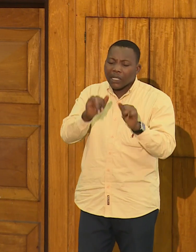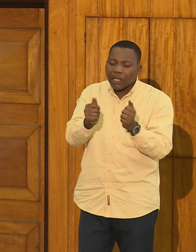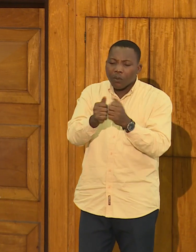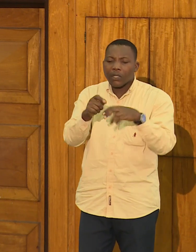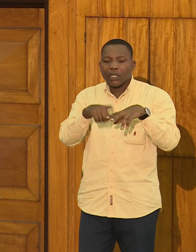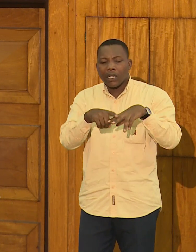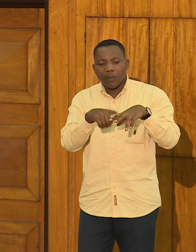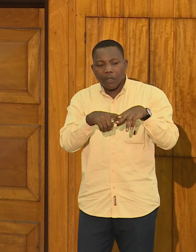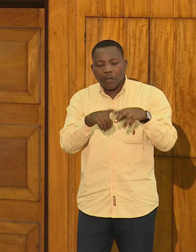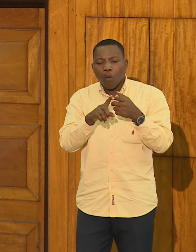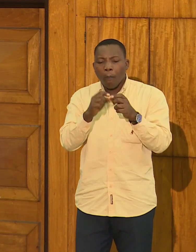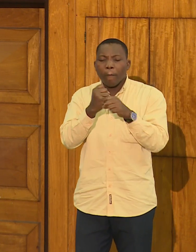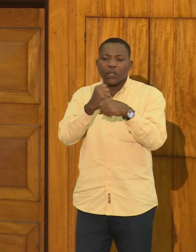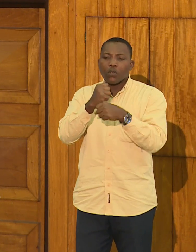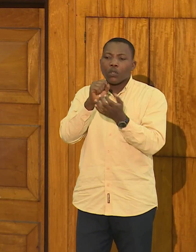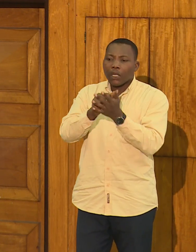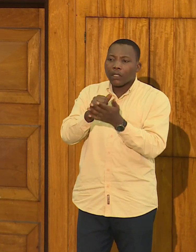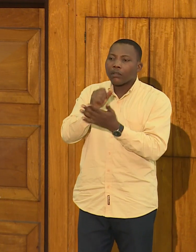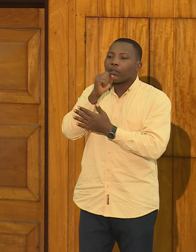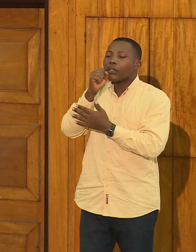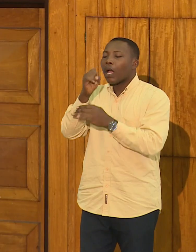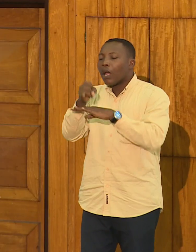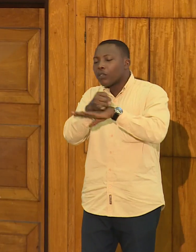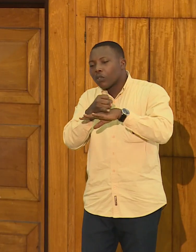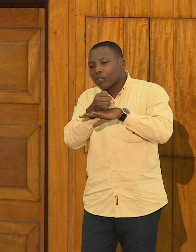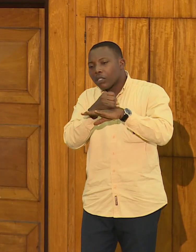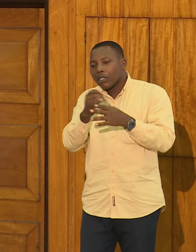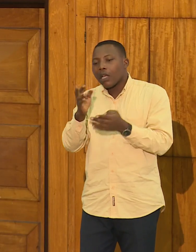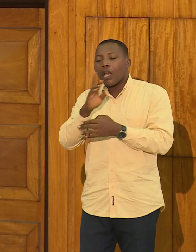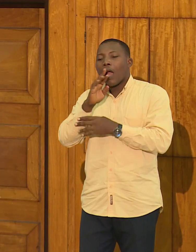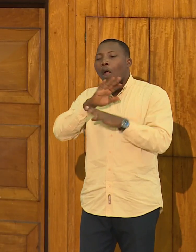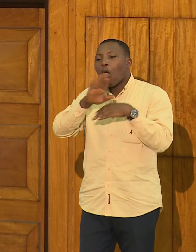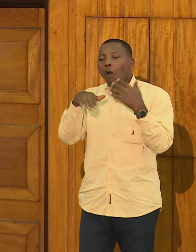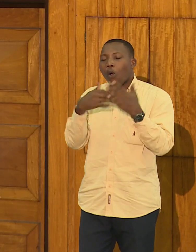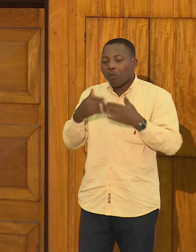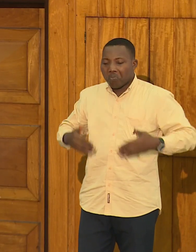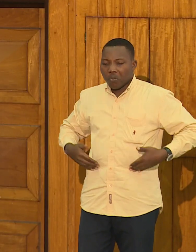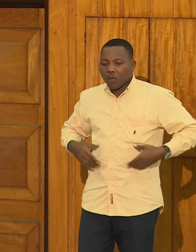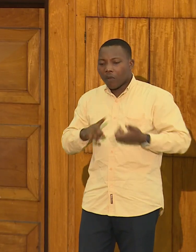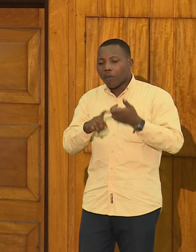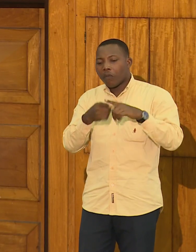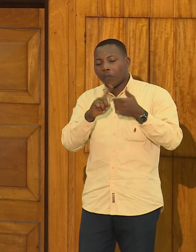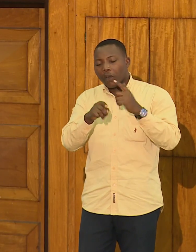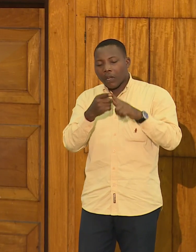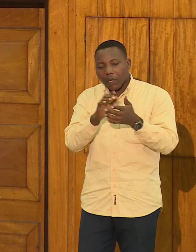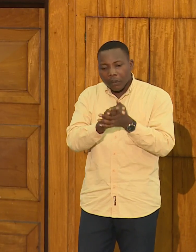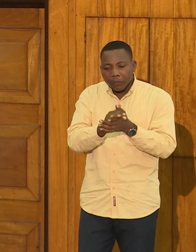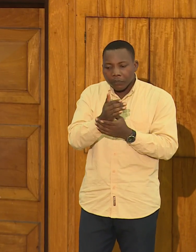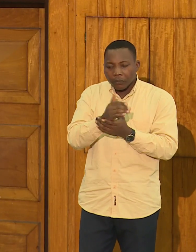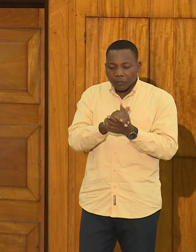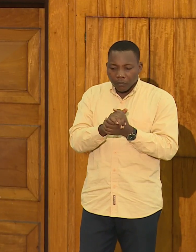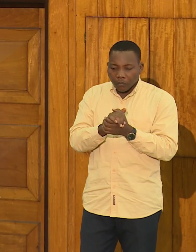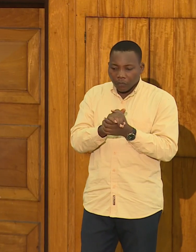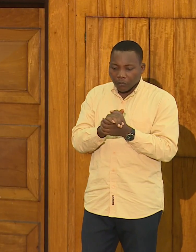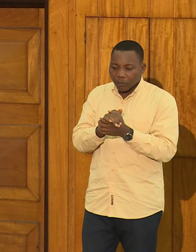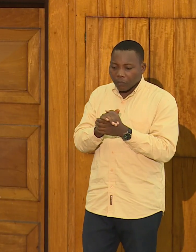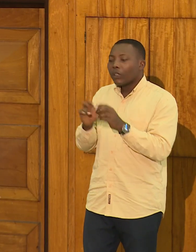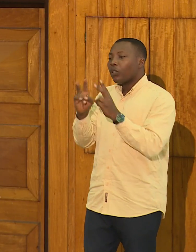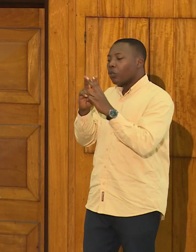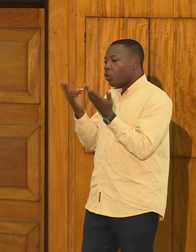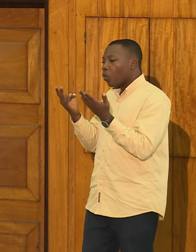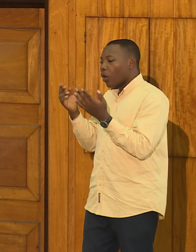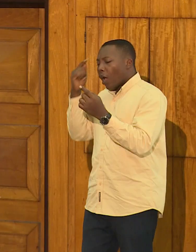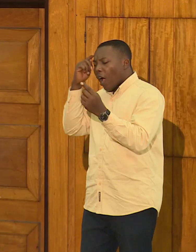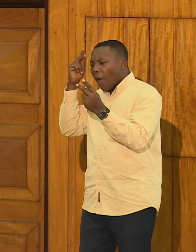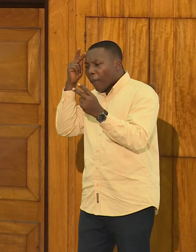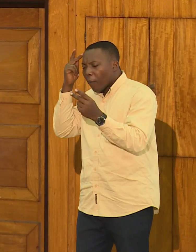these institutions were offering youth-friendly services. So the heads of institutions were to come up with action plans